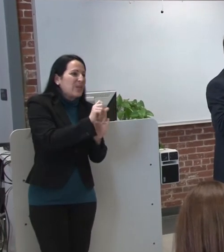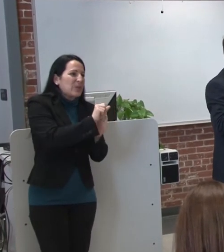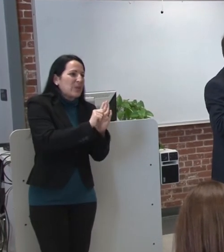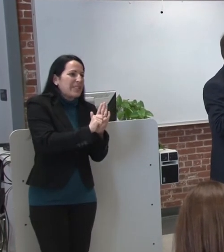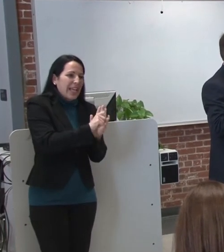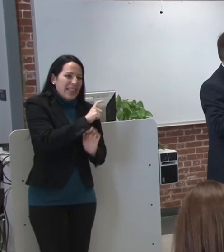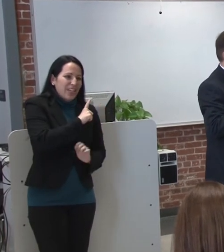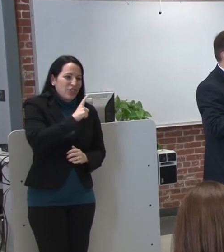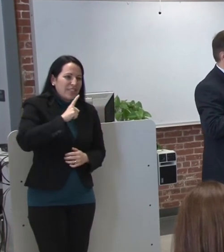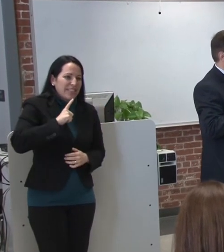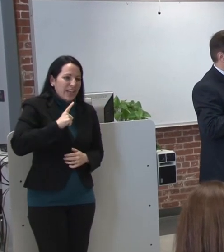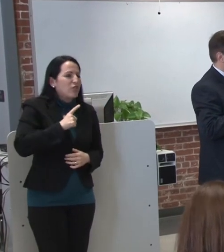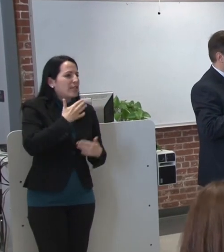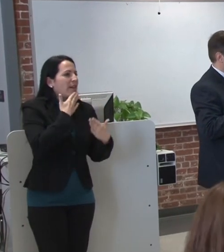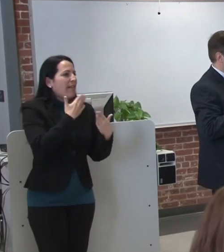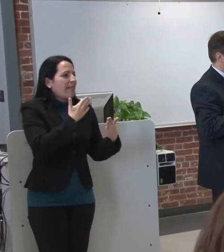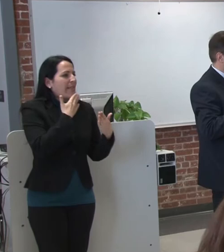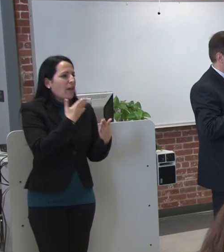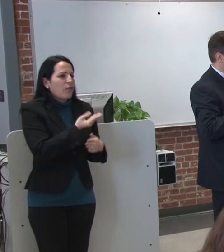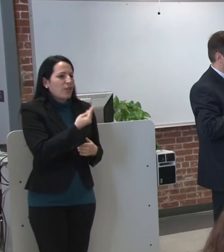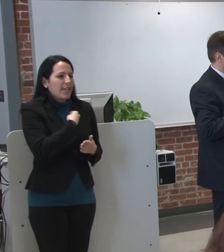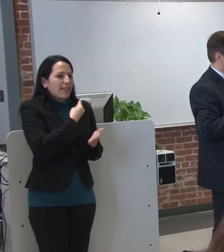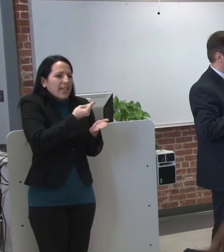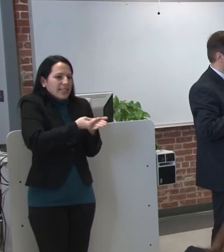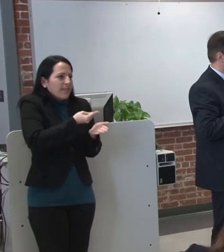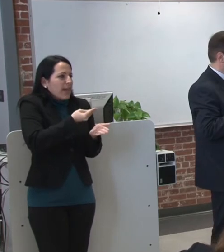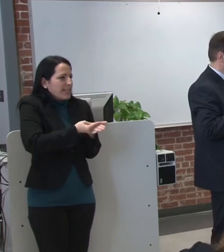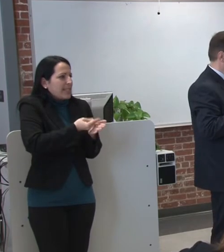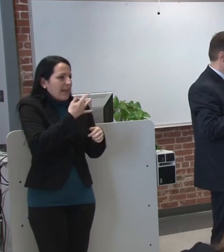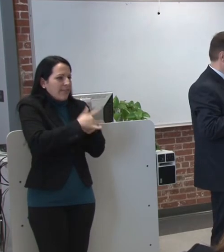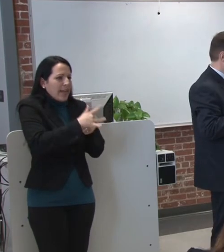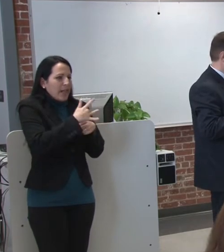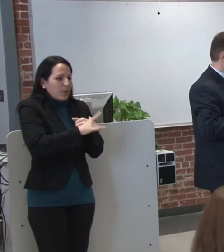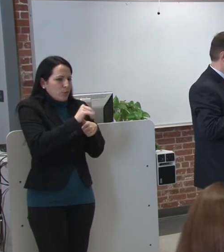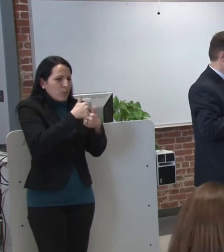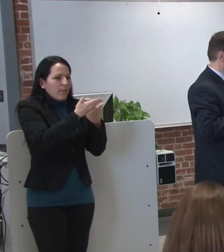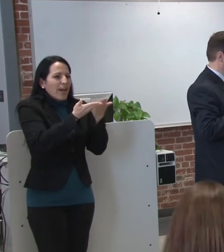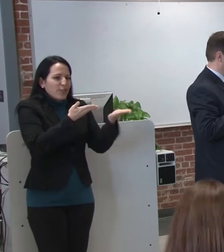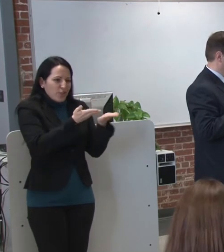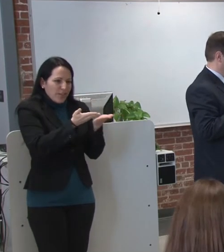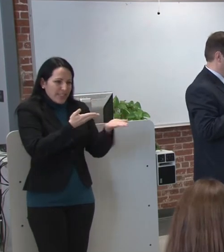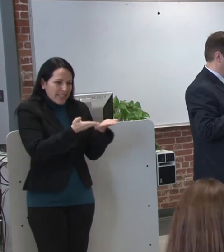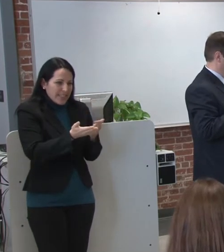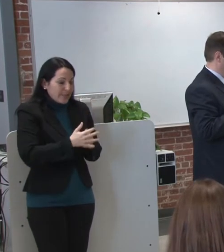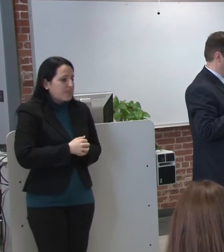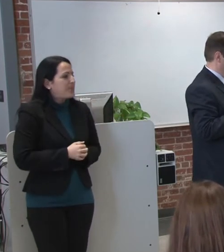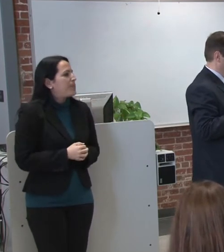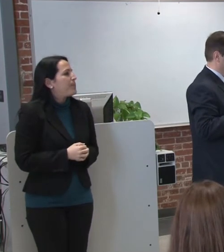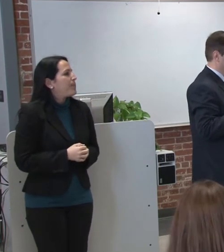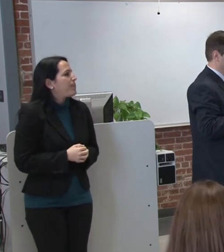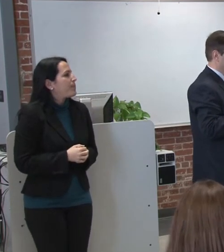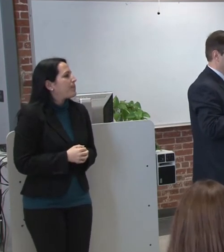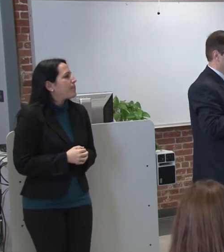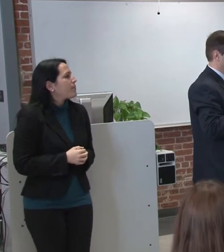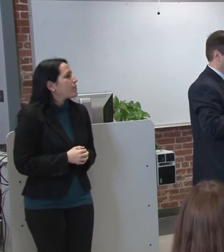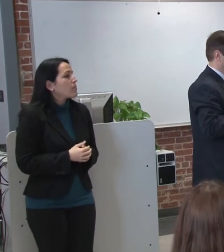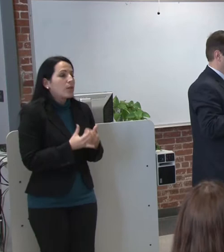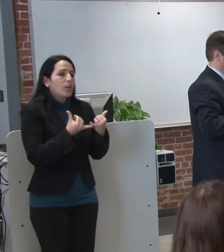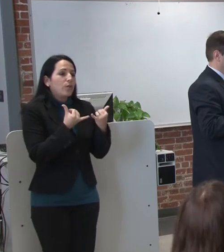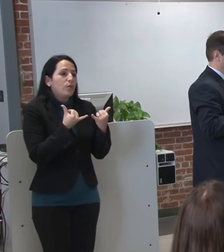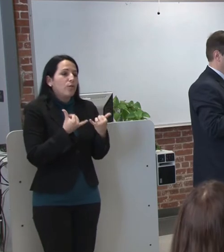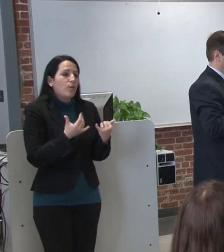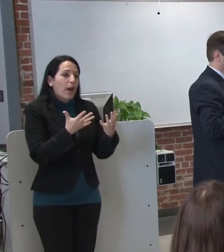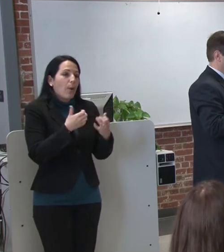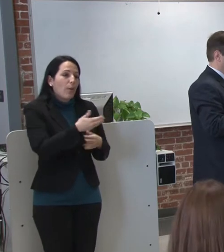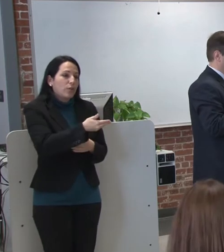who actually make this funding, you know, available to us. So, with that being said, let me just introduce who